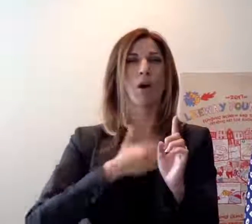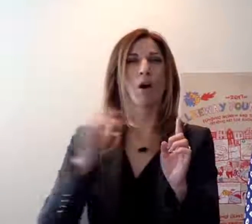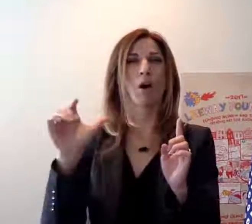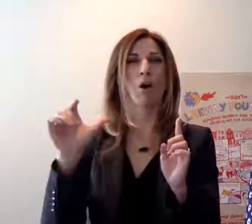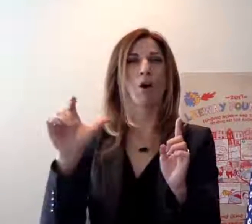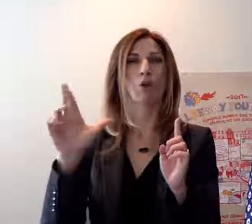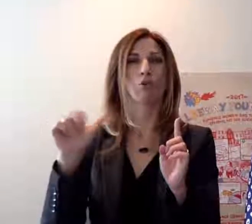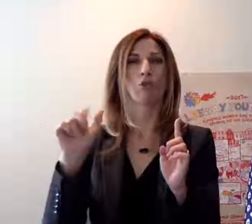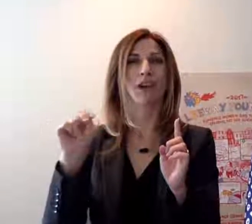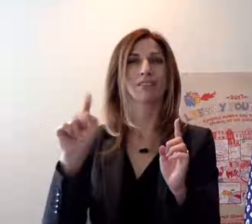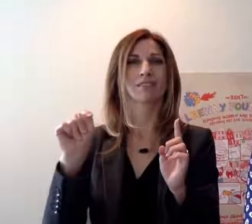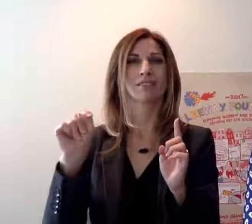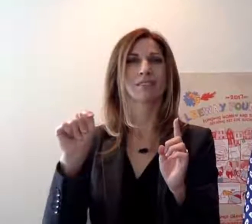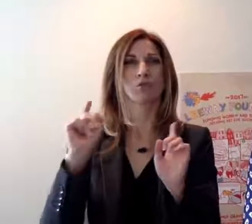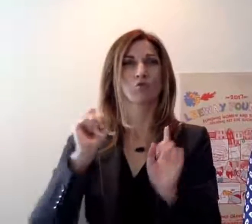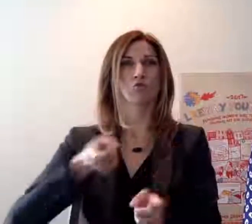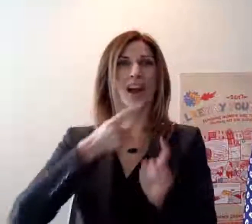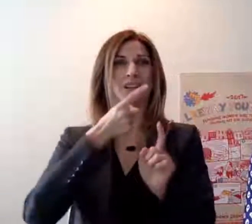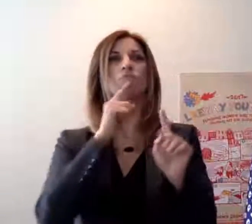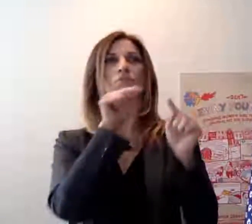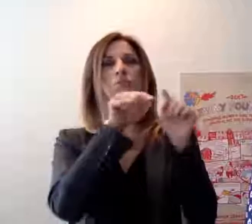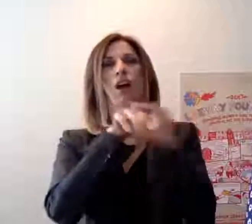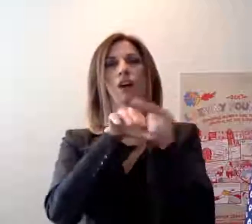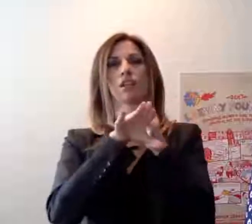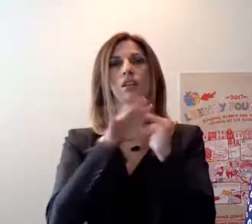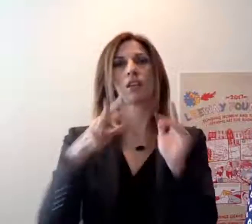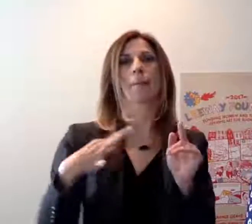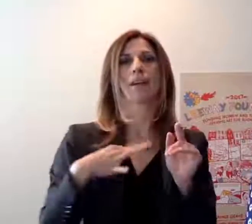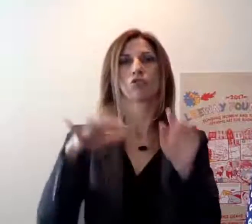see options there for accessing the application.